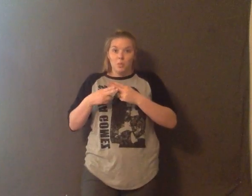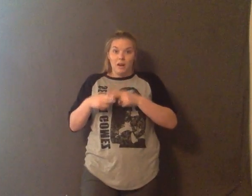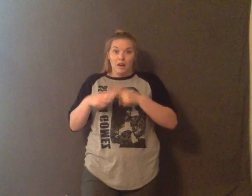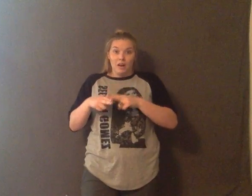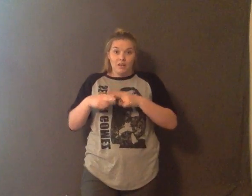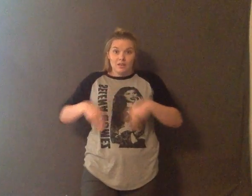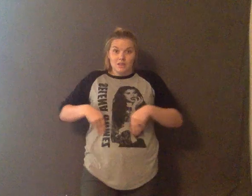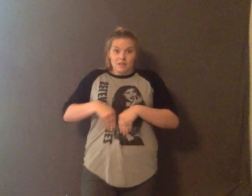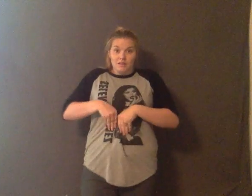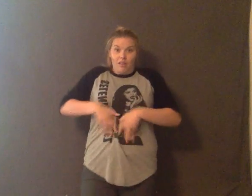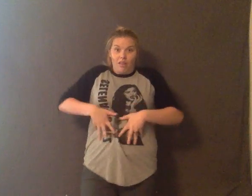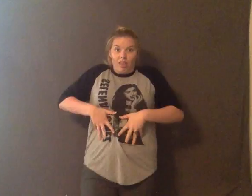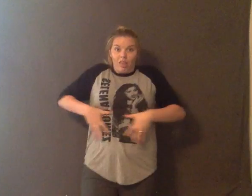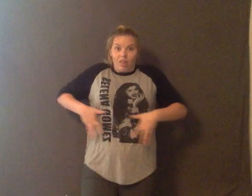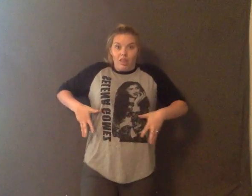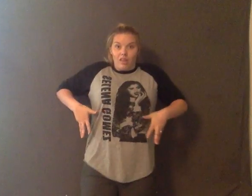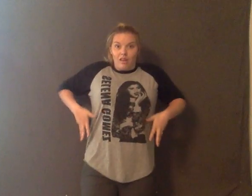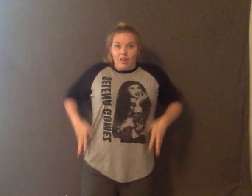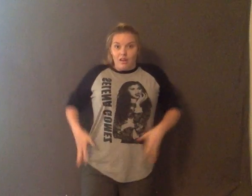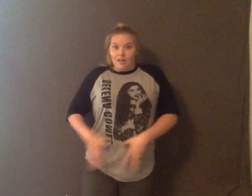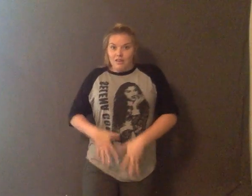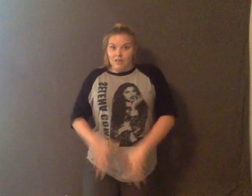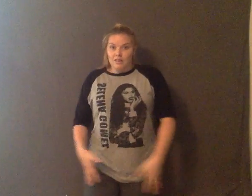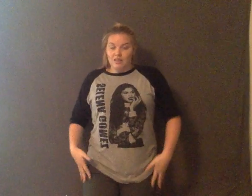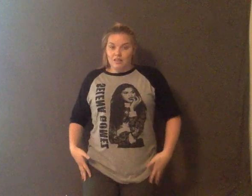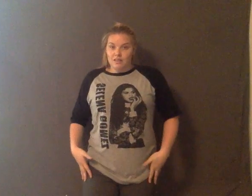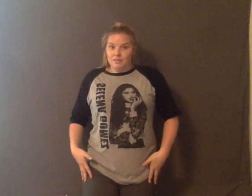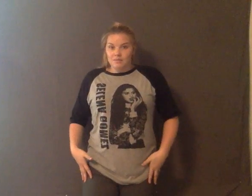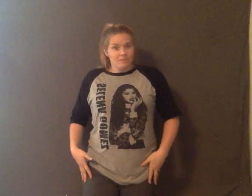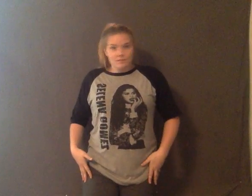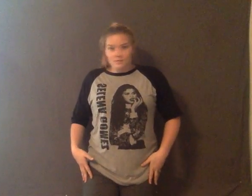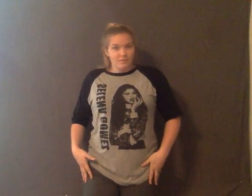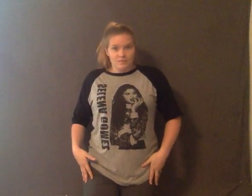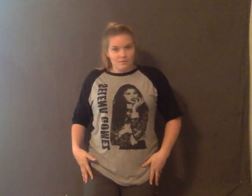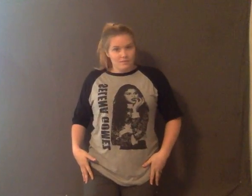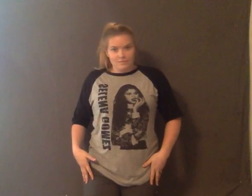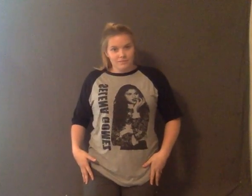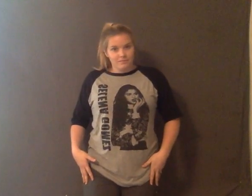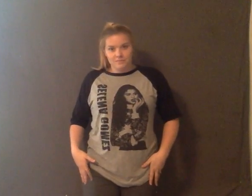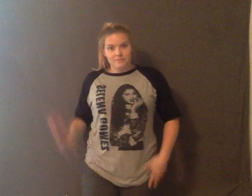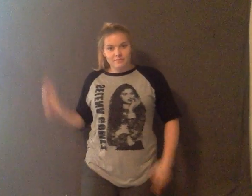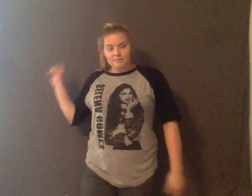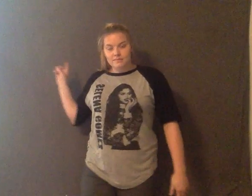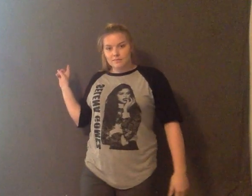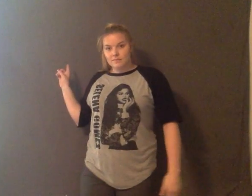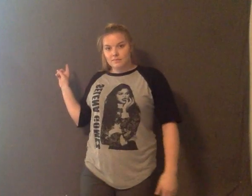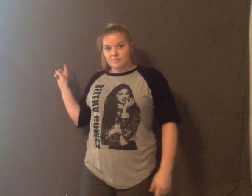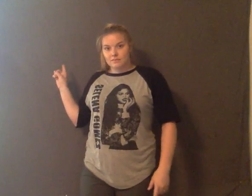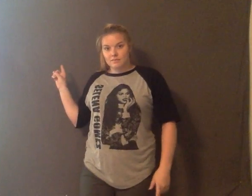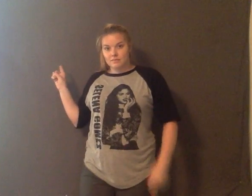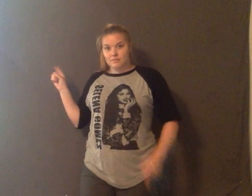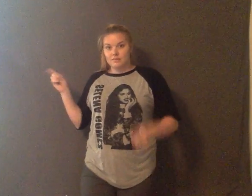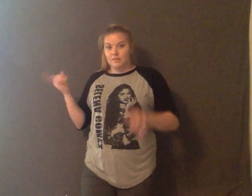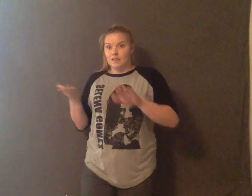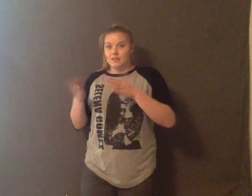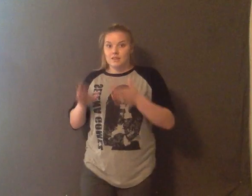inside your arteries, paleo friends? What's happening is that plaque is building up, and these are the folks who dropped dead at the gym at 39. Boy, he was lean